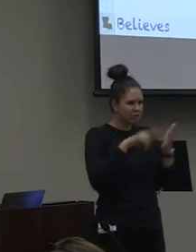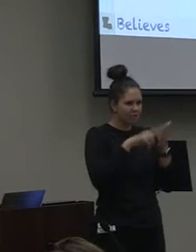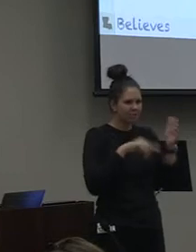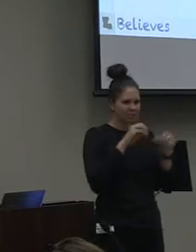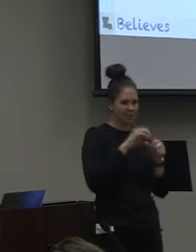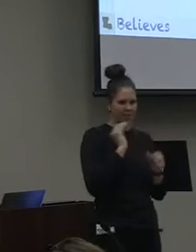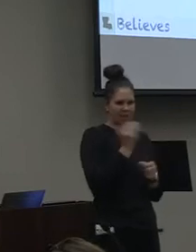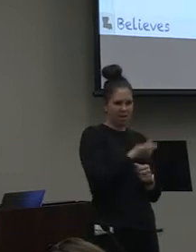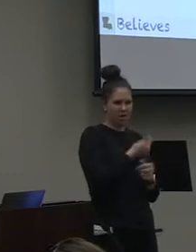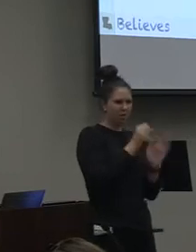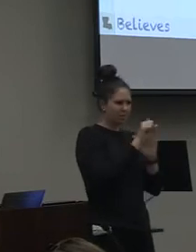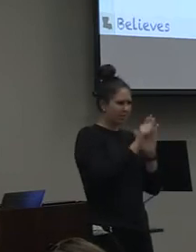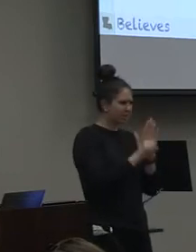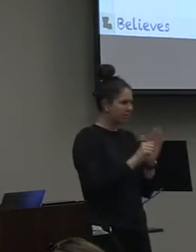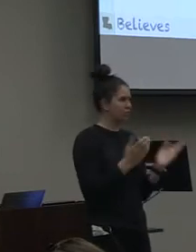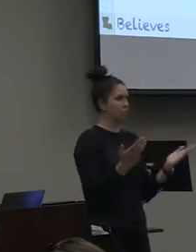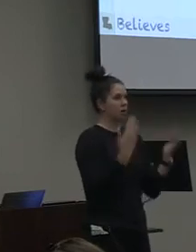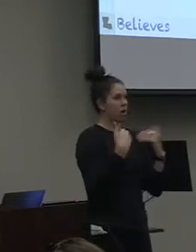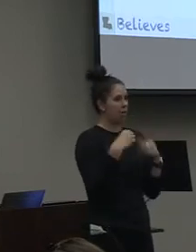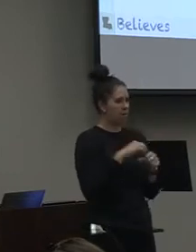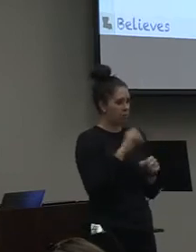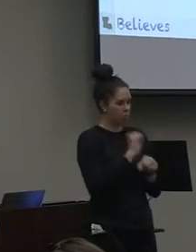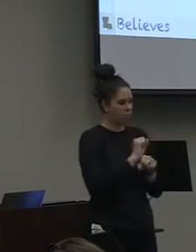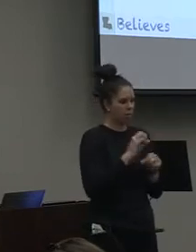to come and work in our division of literacy.